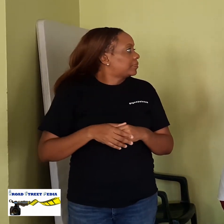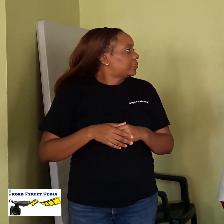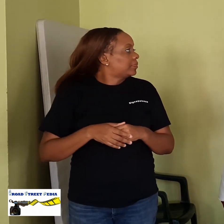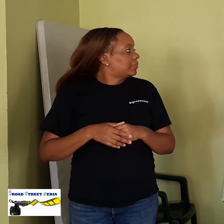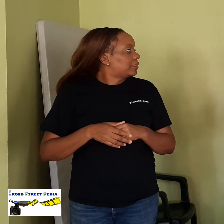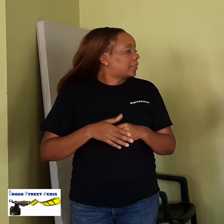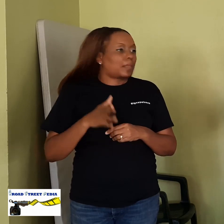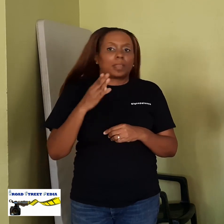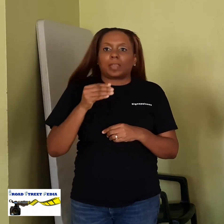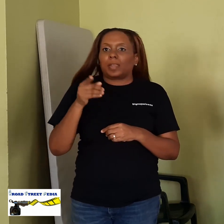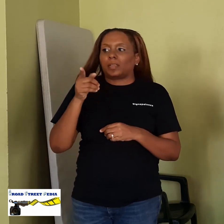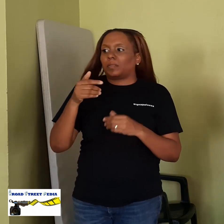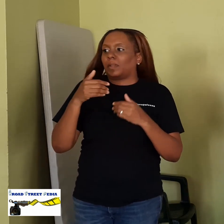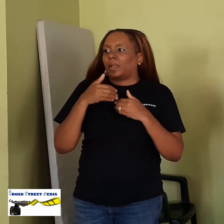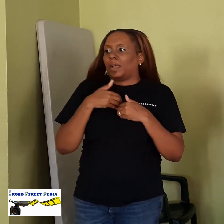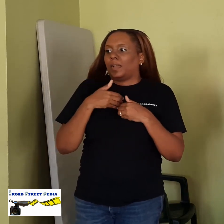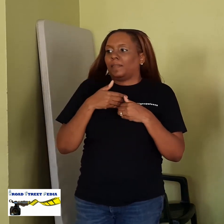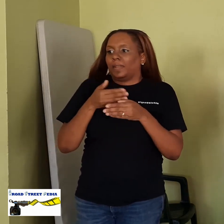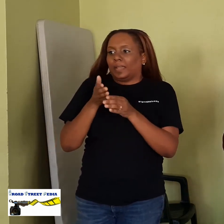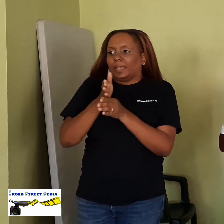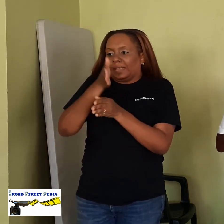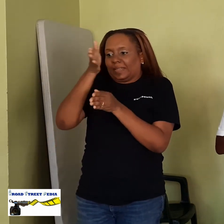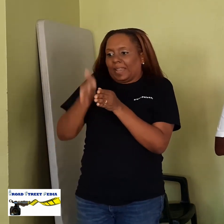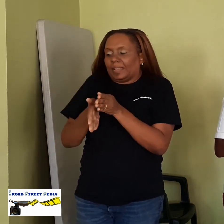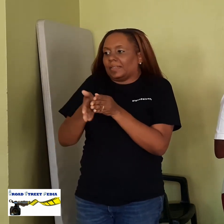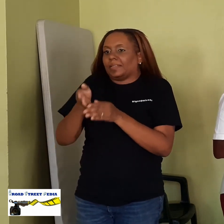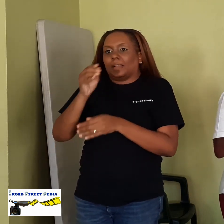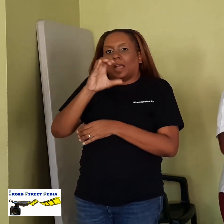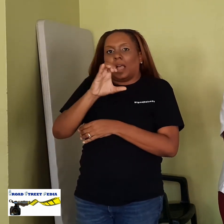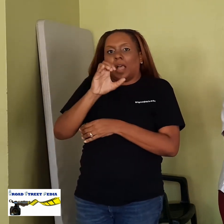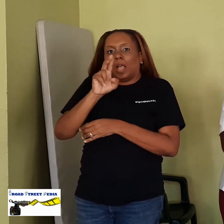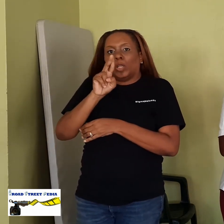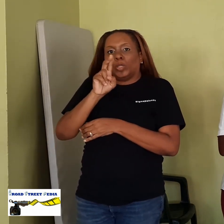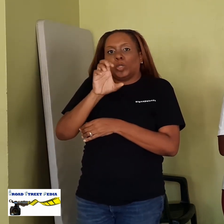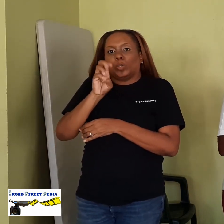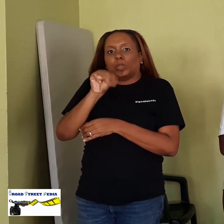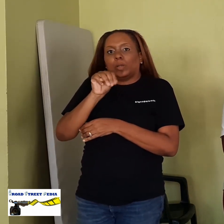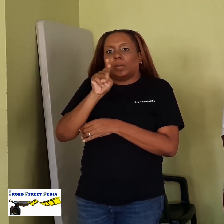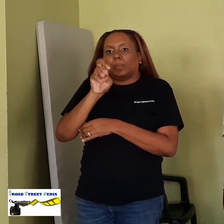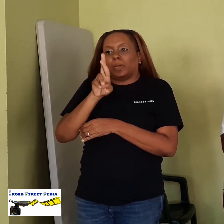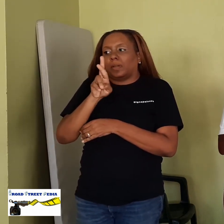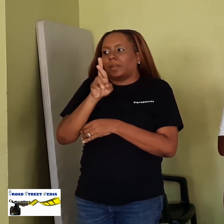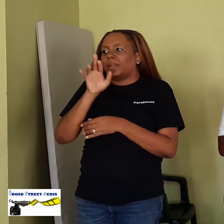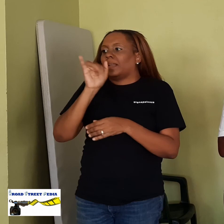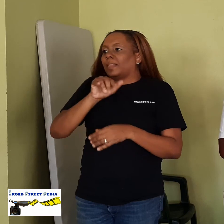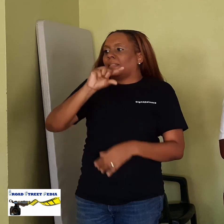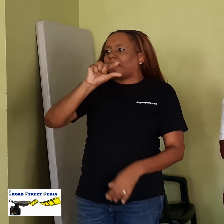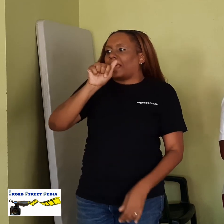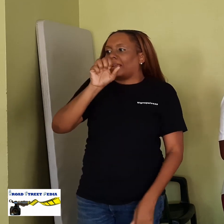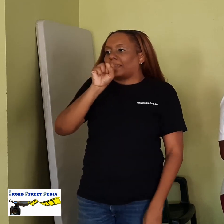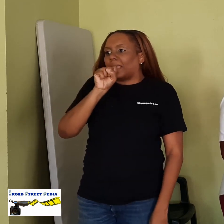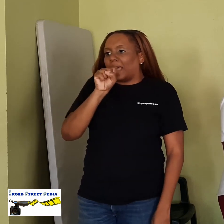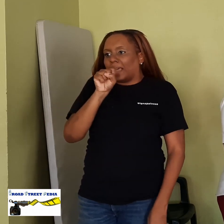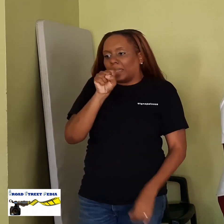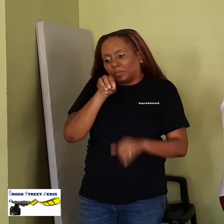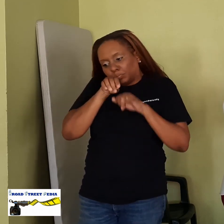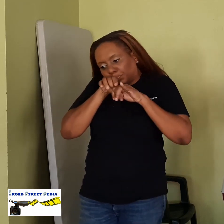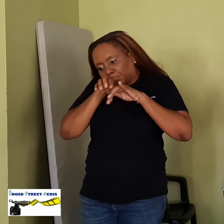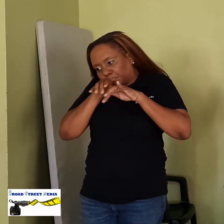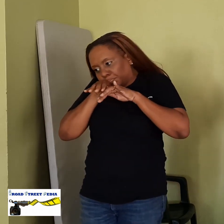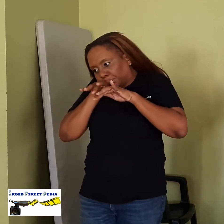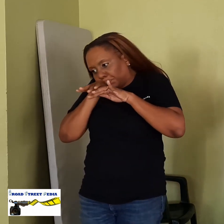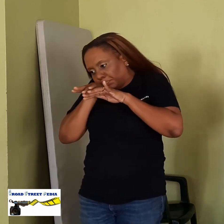it beside your cucumbers that are supposed to be green, that gas will start to ripen your cucumber, which makes